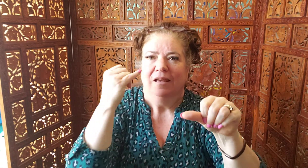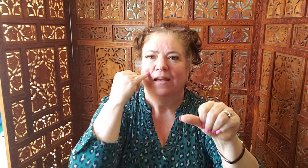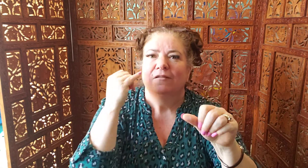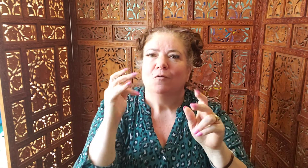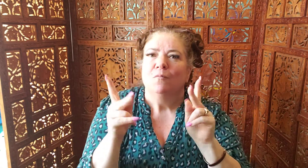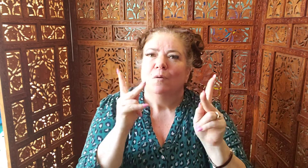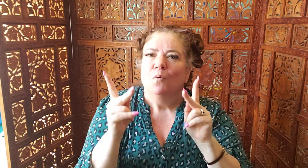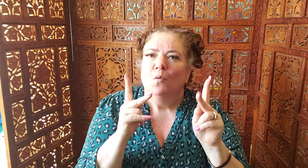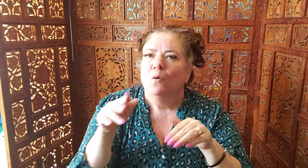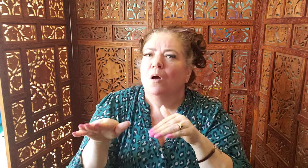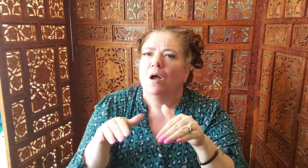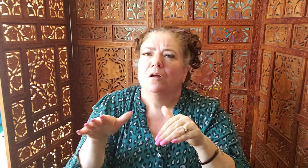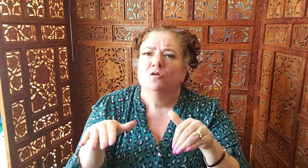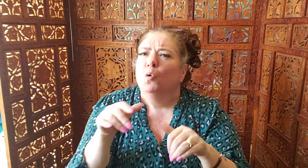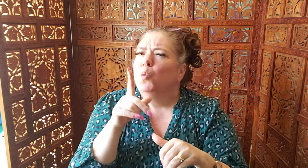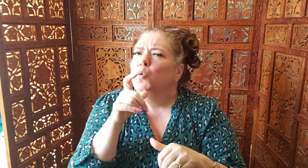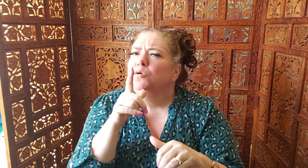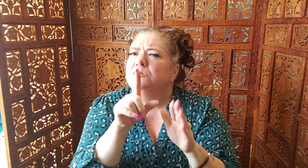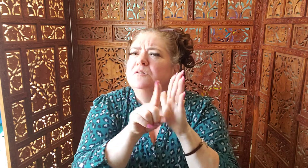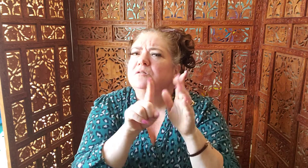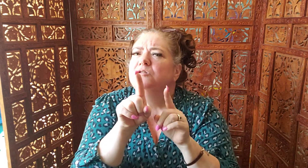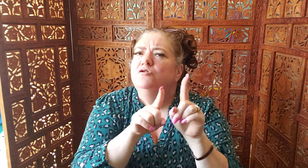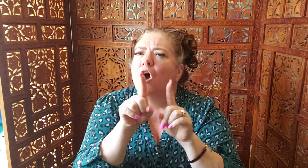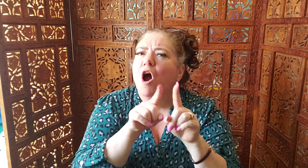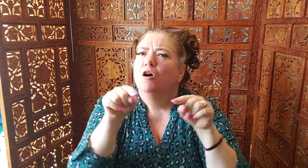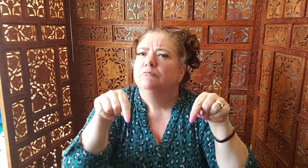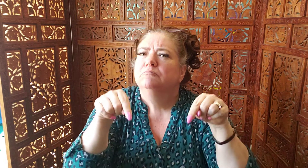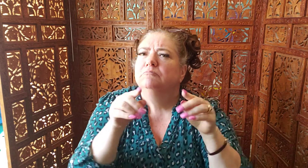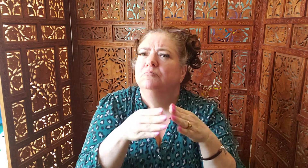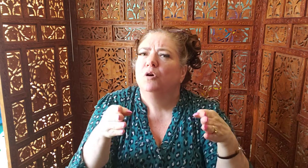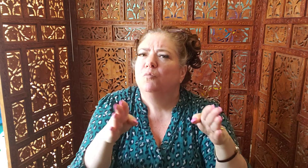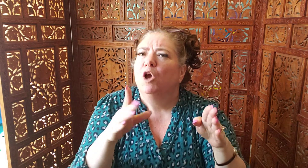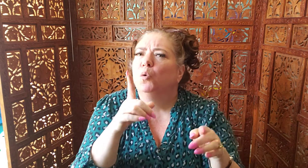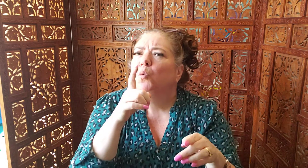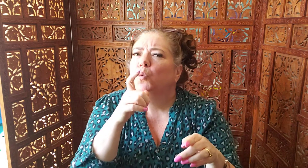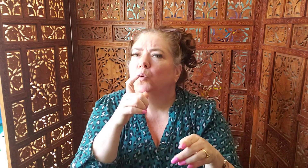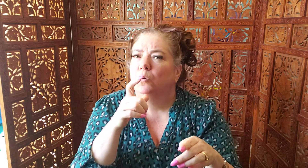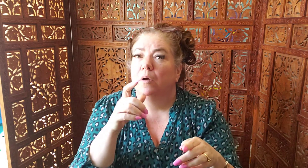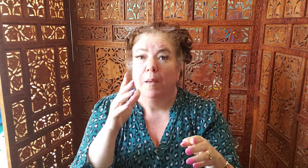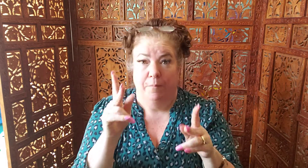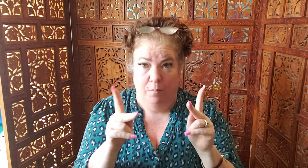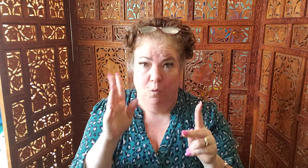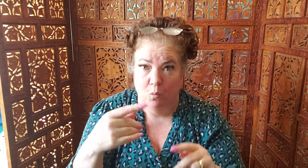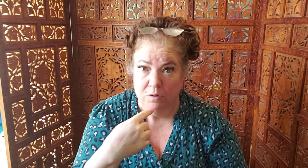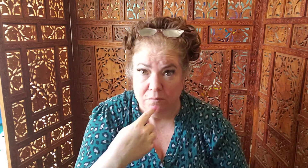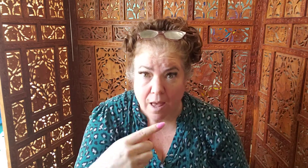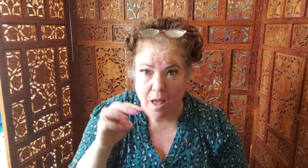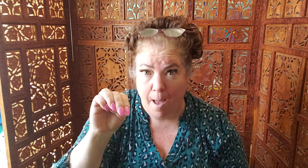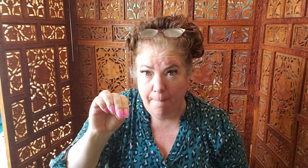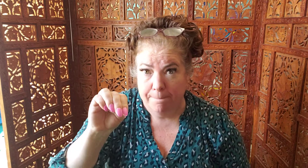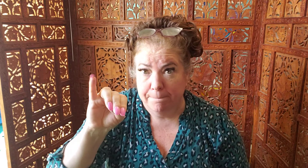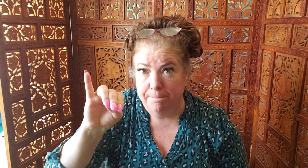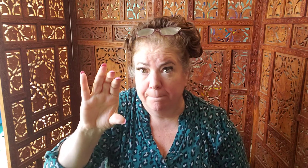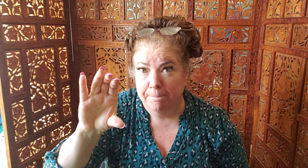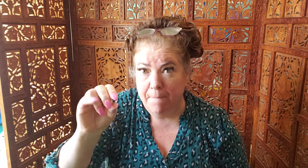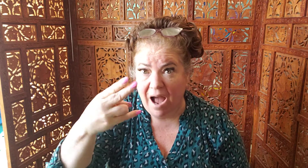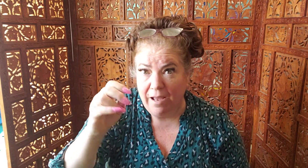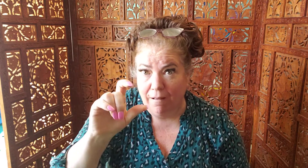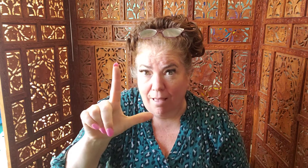Broadway, anybody in the theater is going to say Michael Eisner, because he brought 42nd Street back. The star